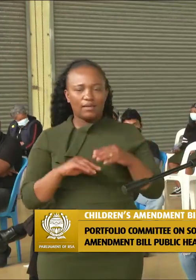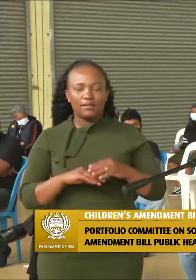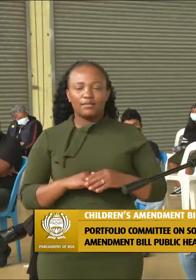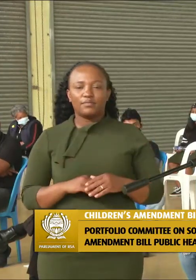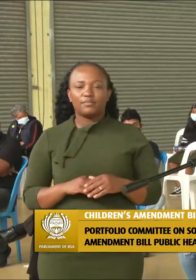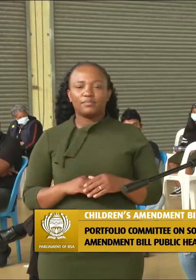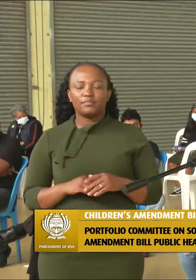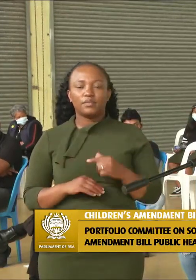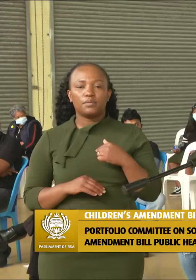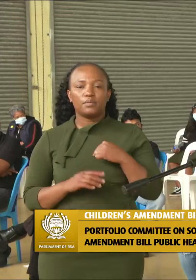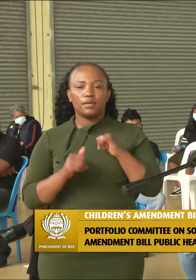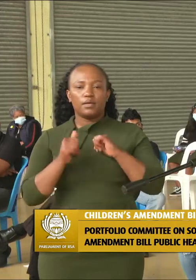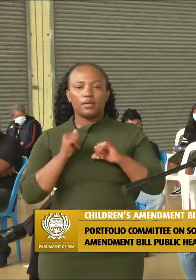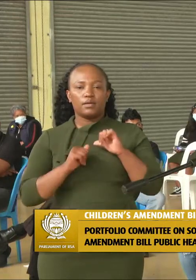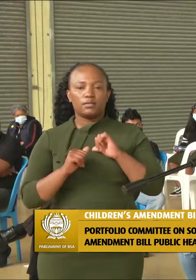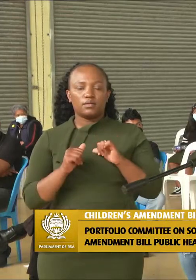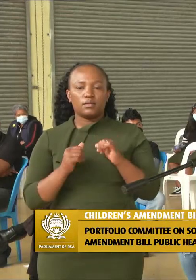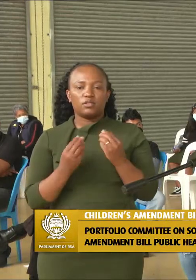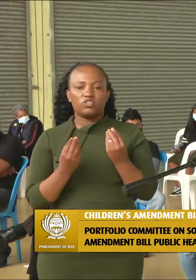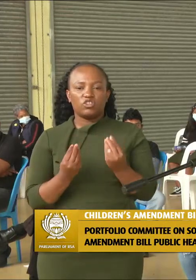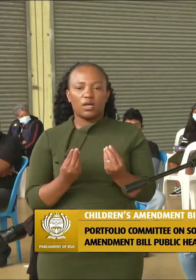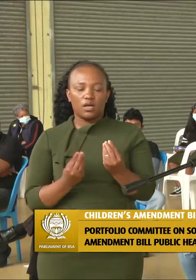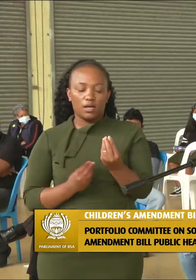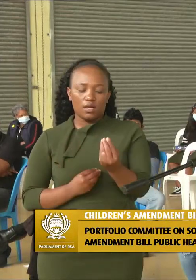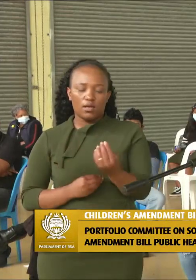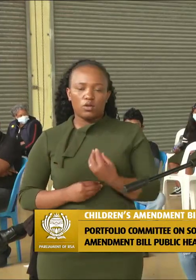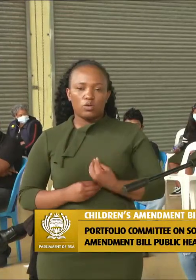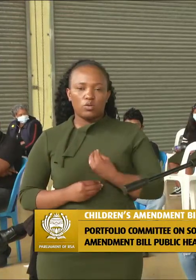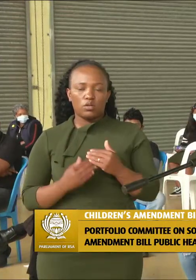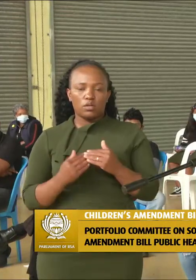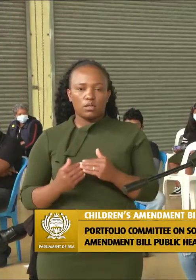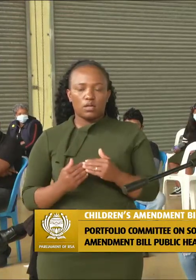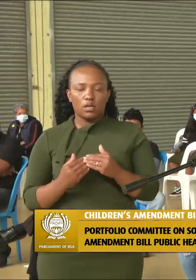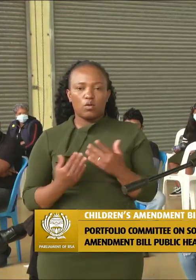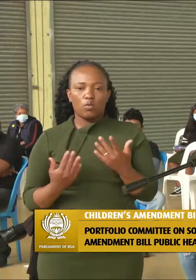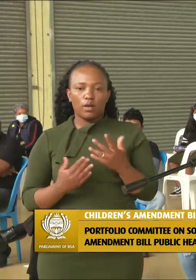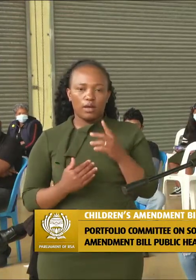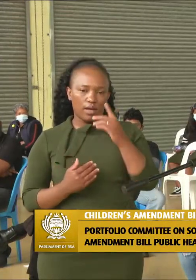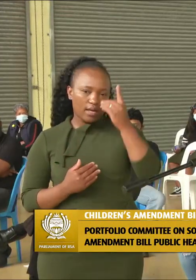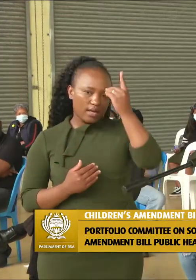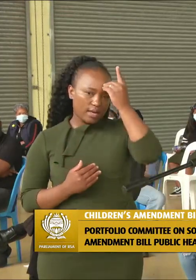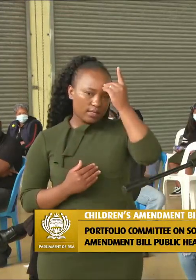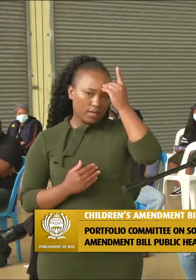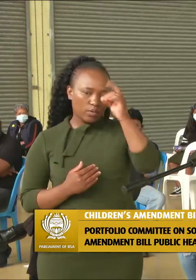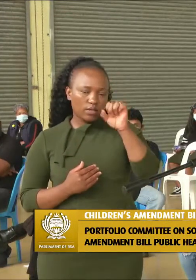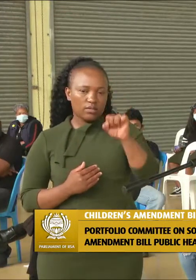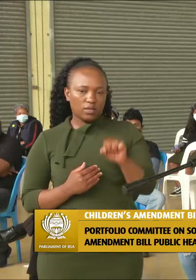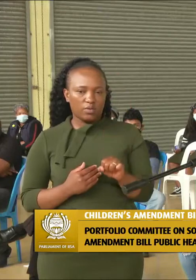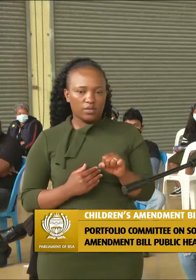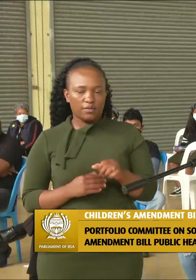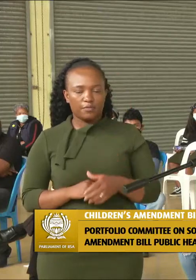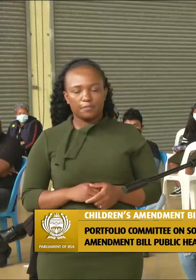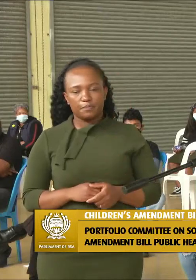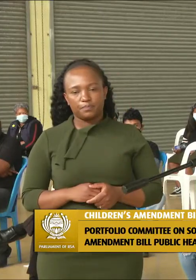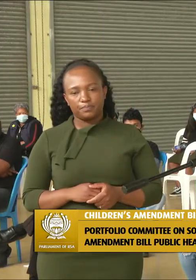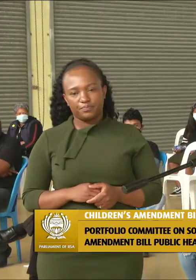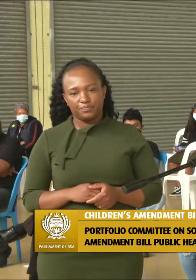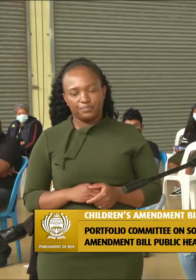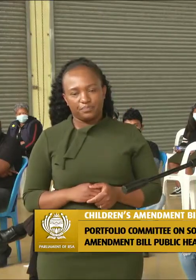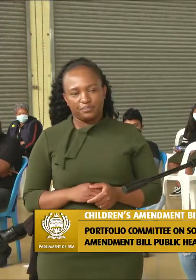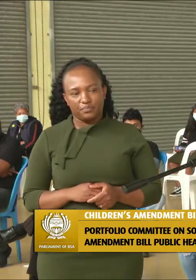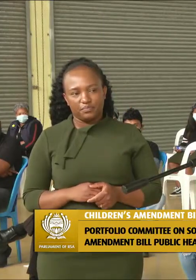I'm acting child and care worker from eThekwini South. Ngiyibamba nje lapha ya emnyangweni